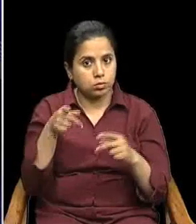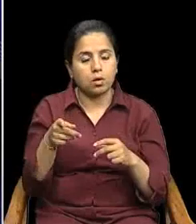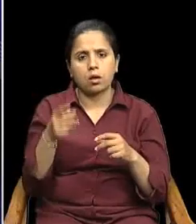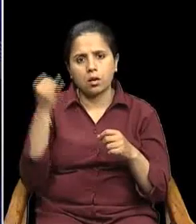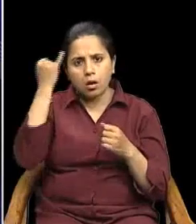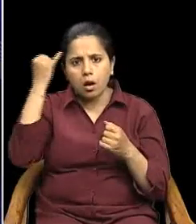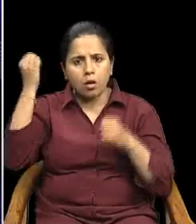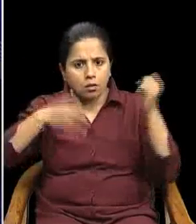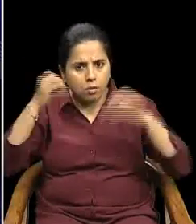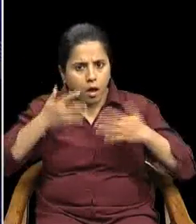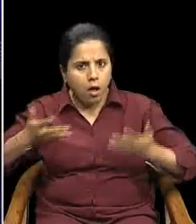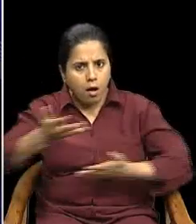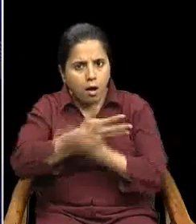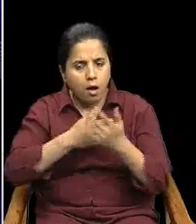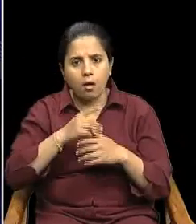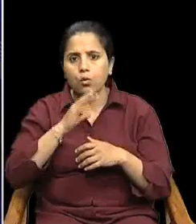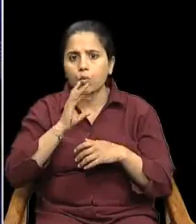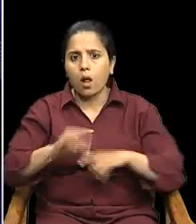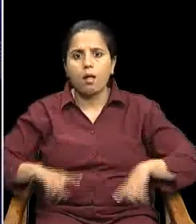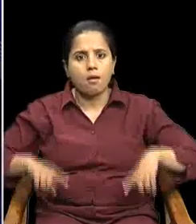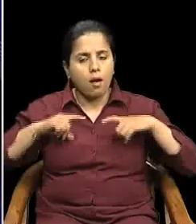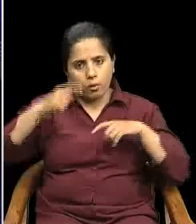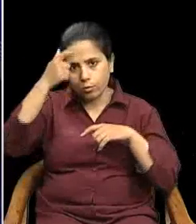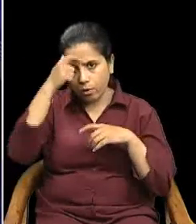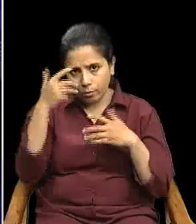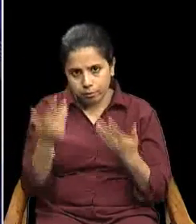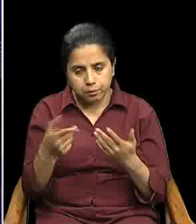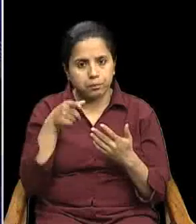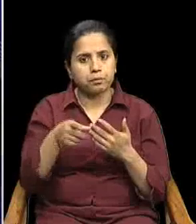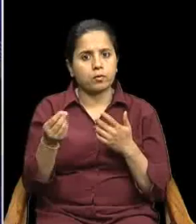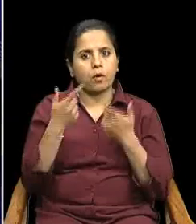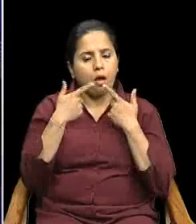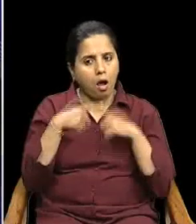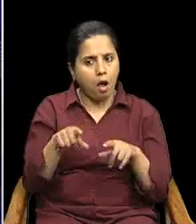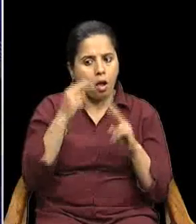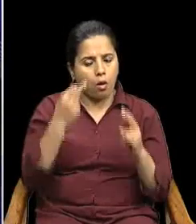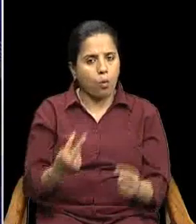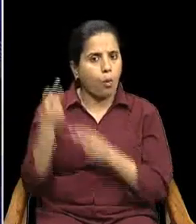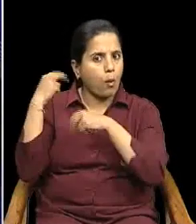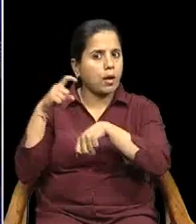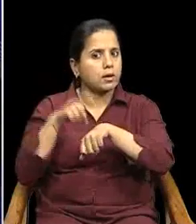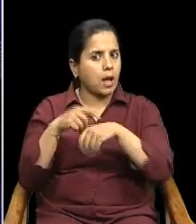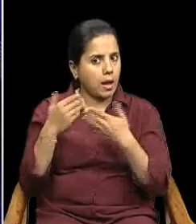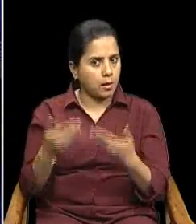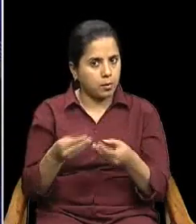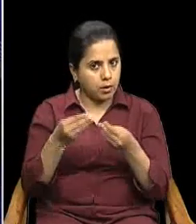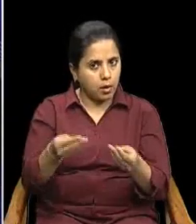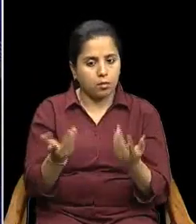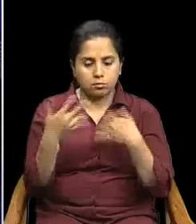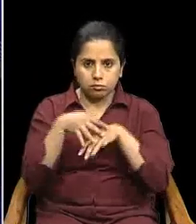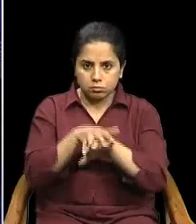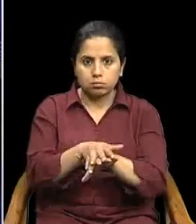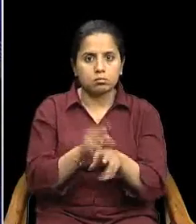brainstorming, real life problems, allowing some reflection time and